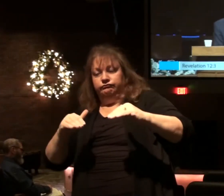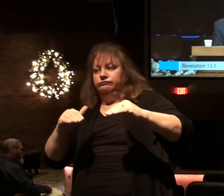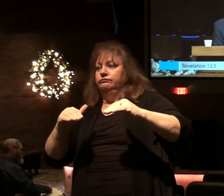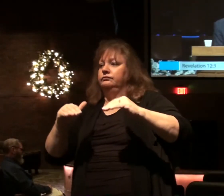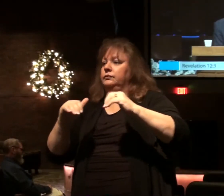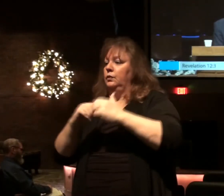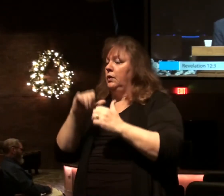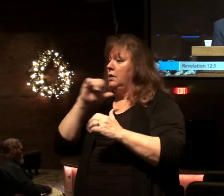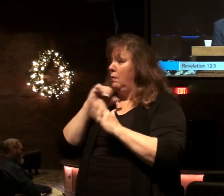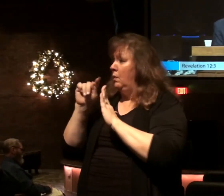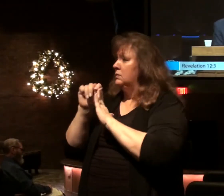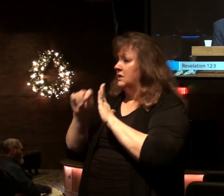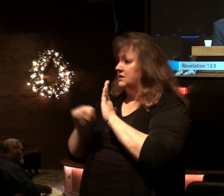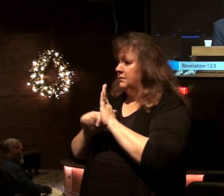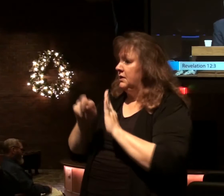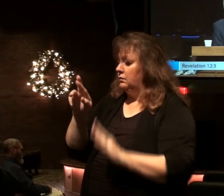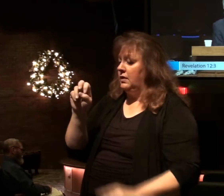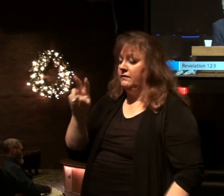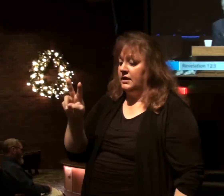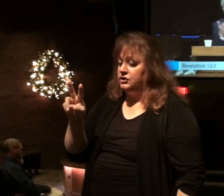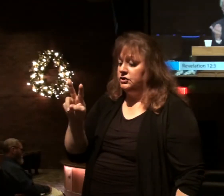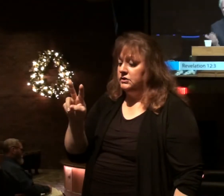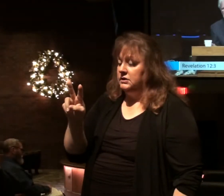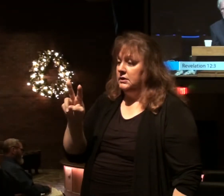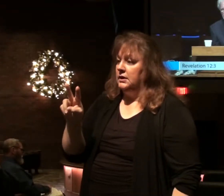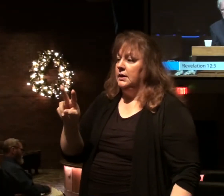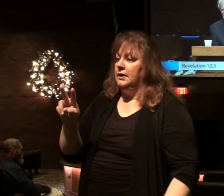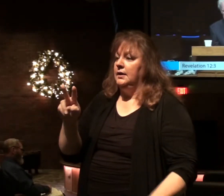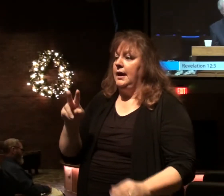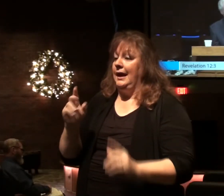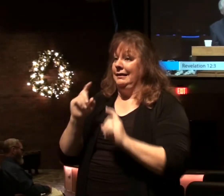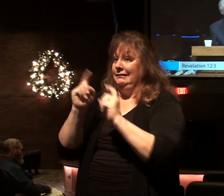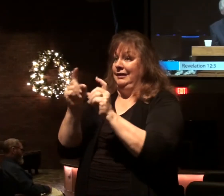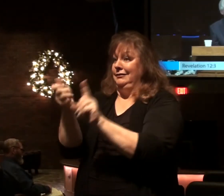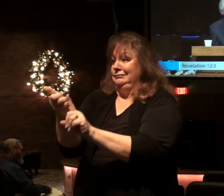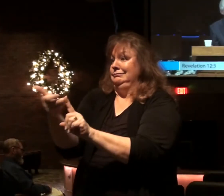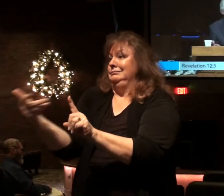consistent with the Old Testament revelation, although there's additional revelation.